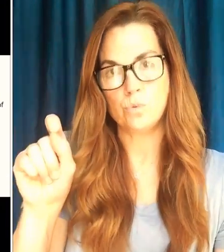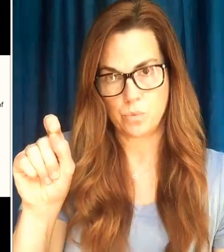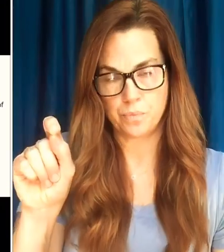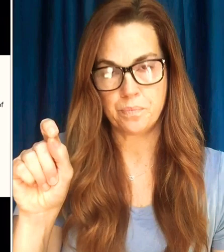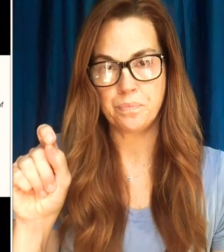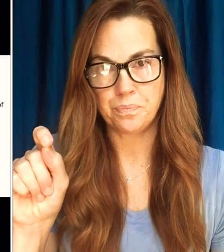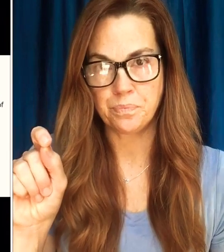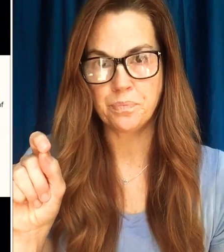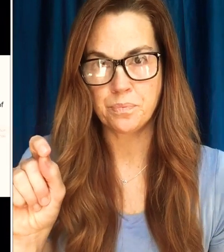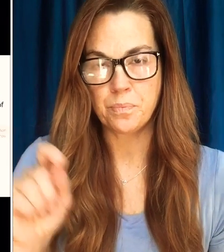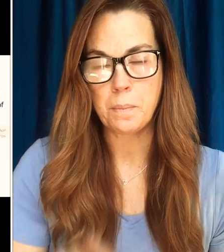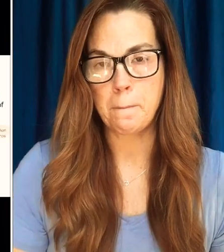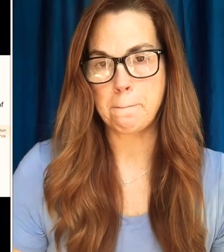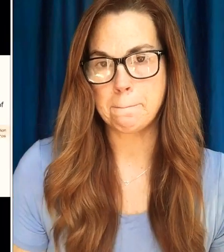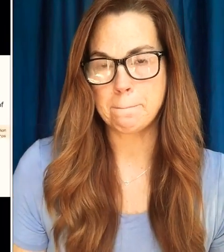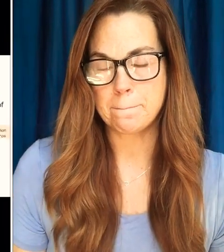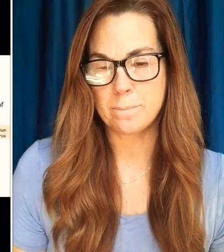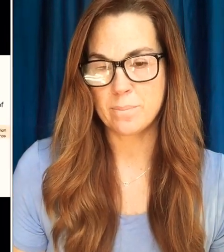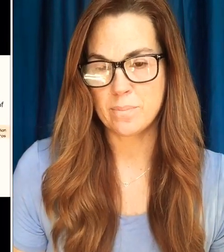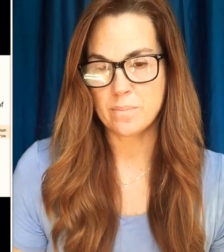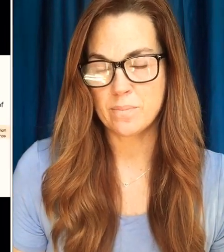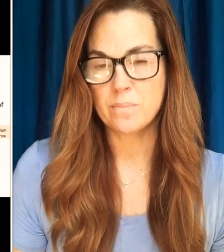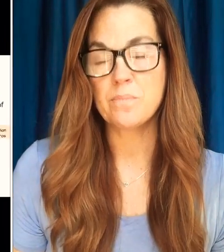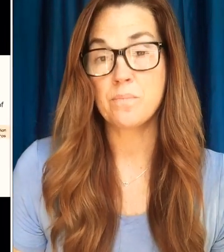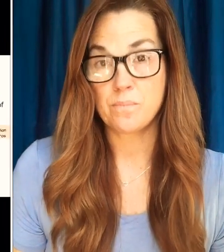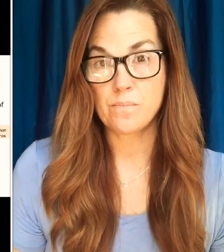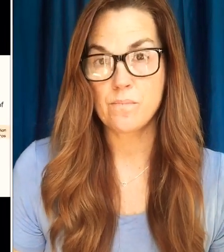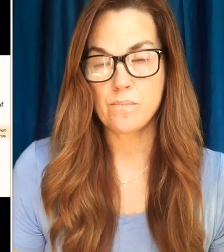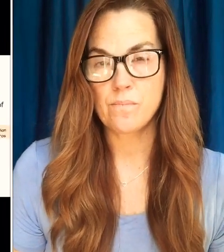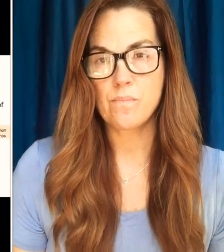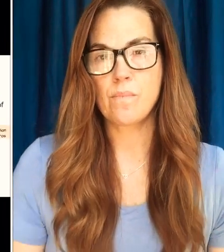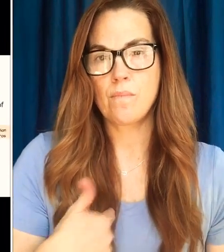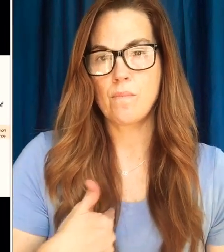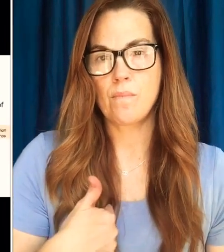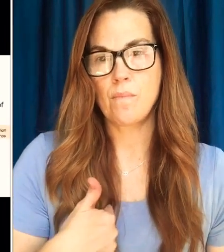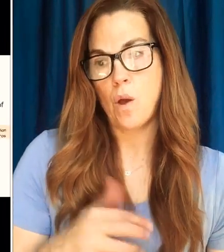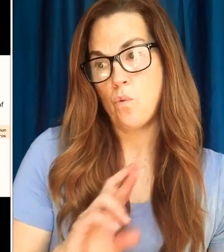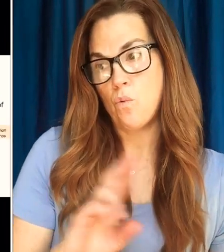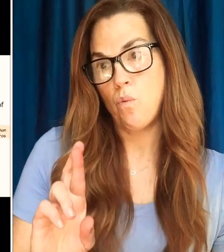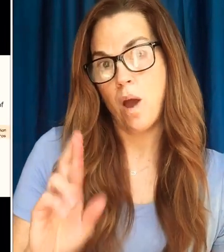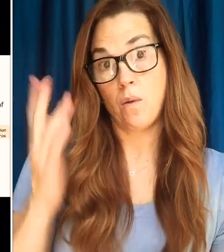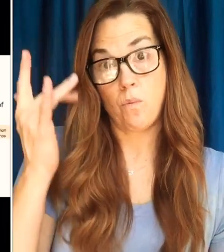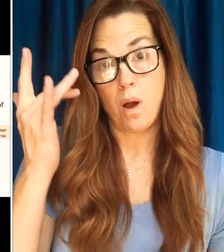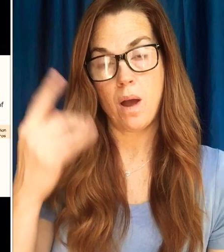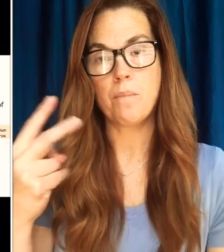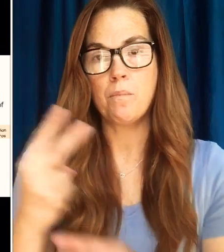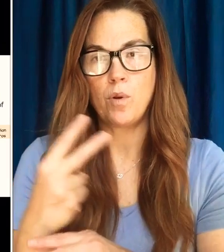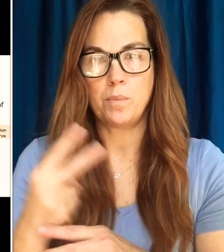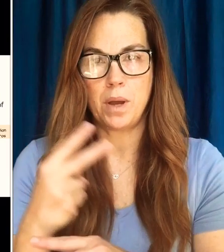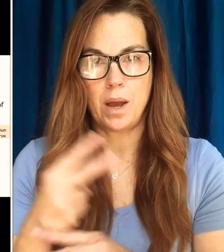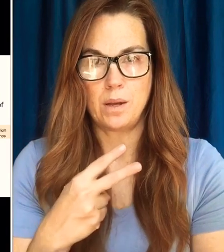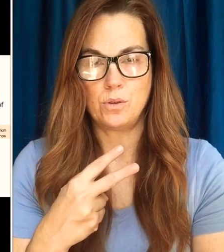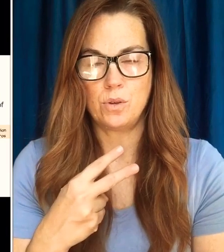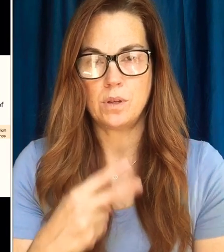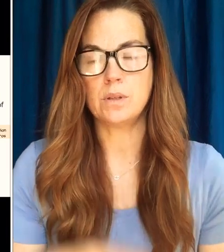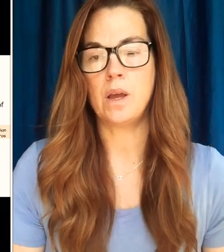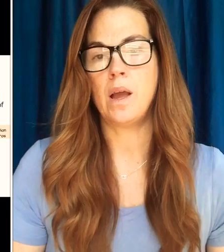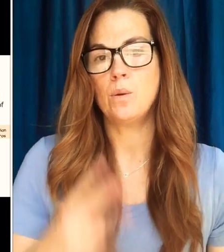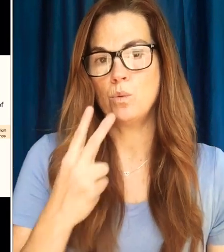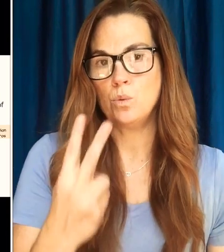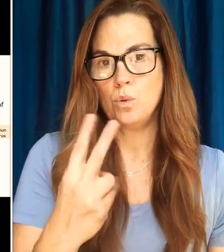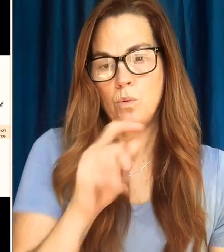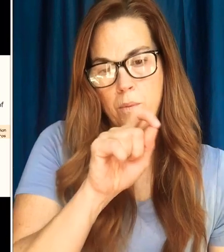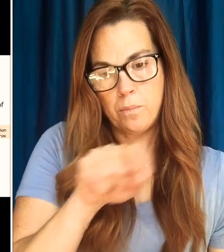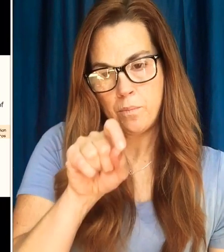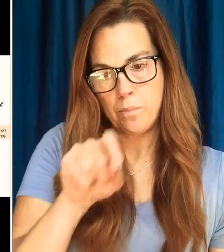the right another spot. I was moving right because of multiplication, and I moved 2 spaces because of the 2 zeros